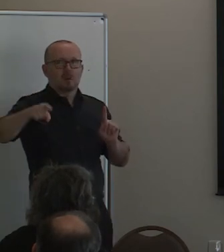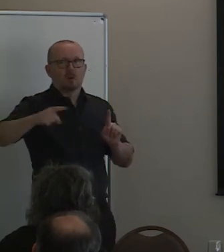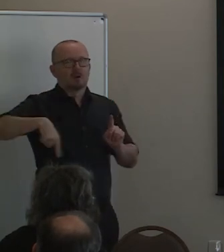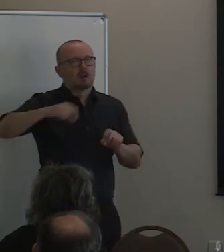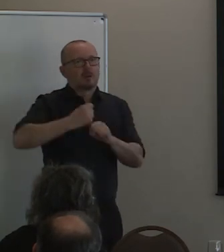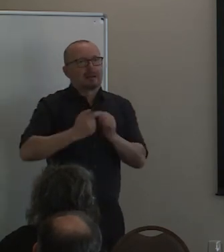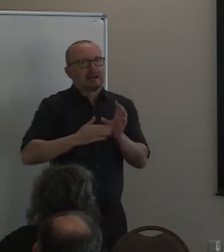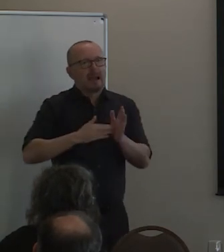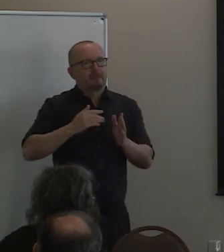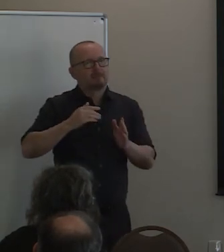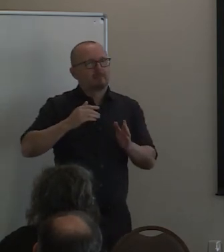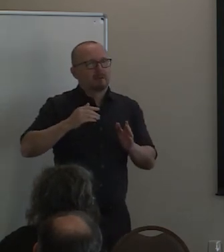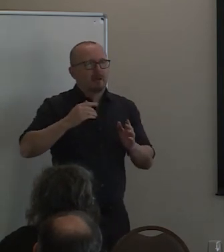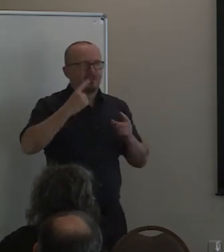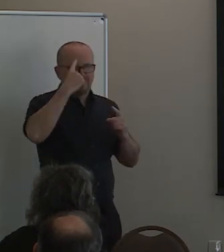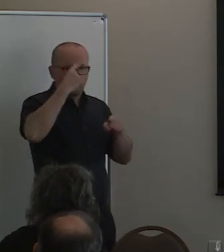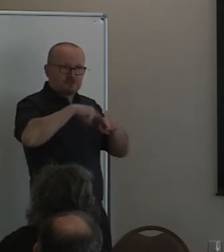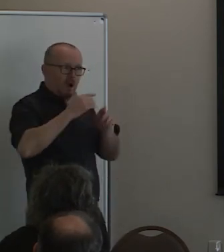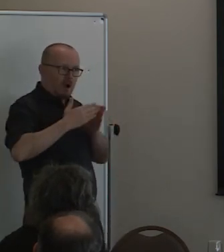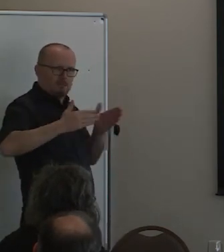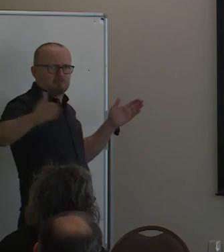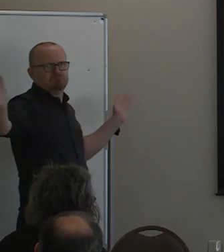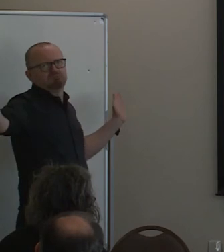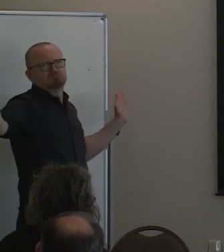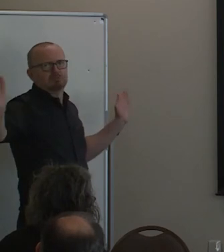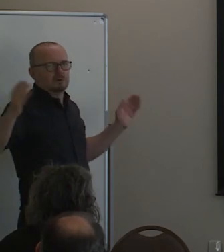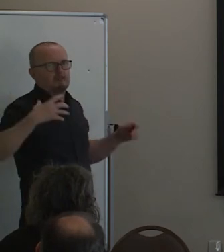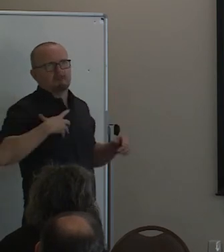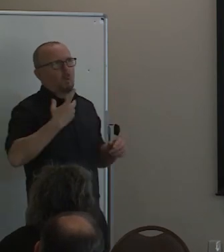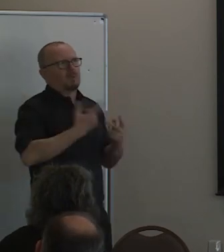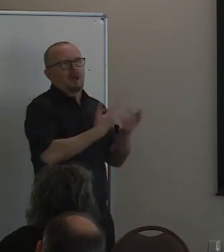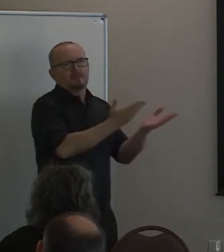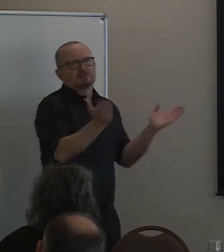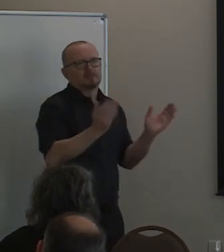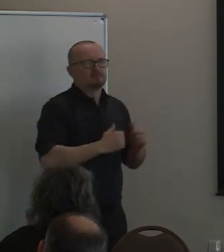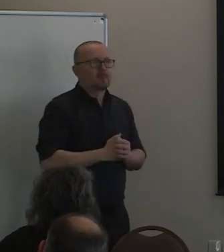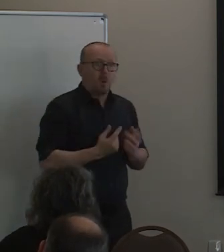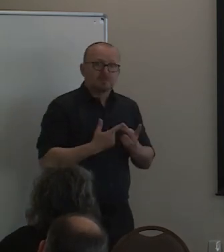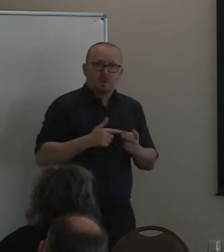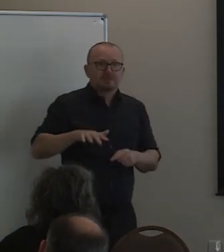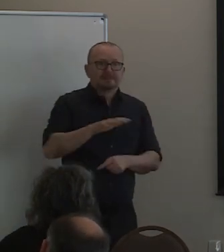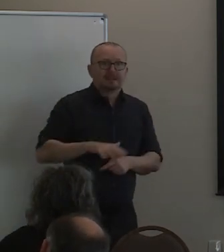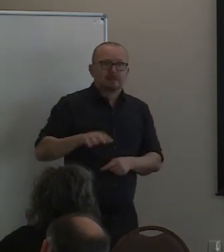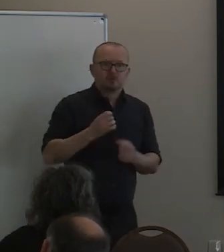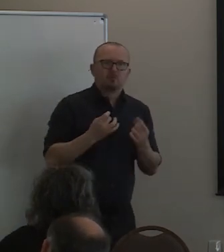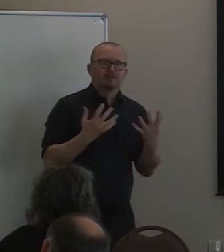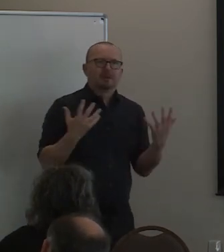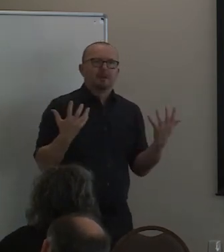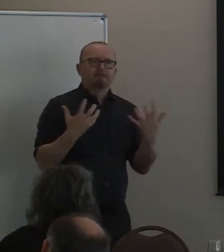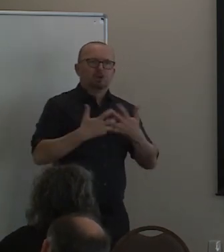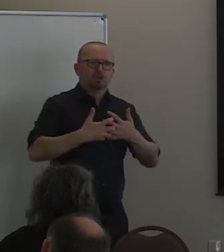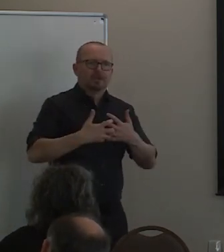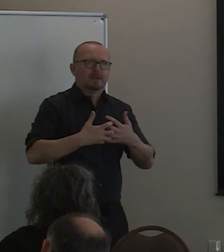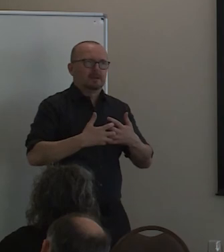time that's quite different. And also this sector is kind of already merging, I guess, physical and